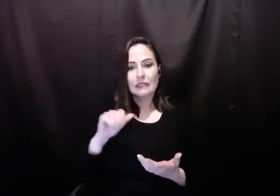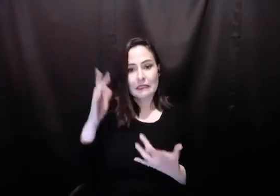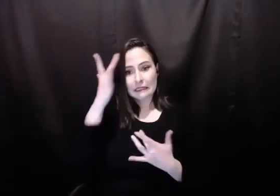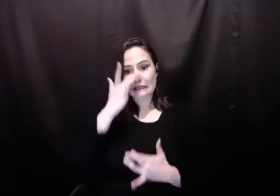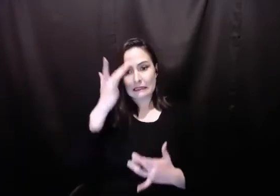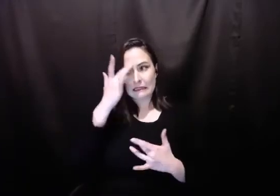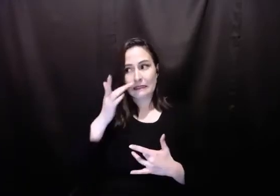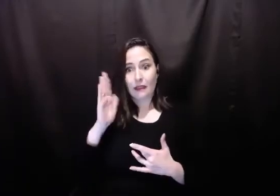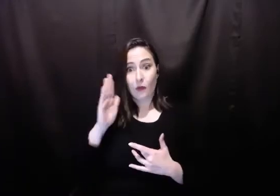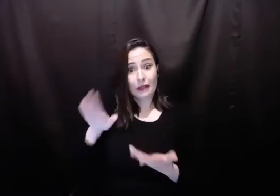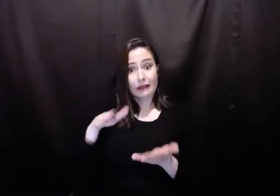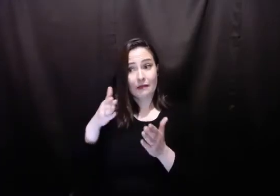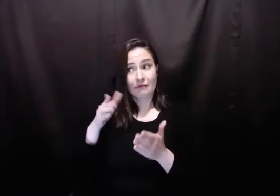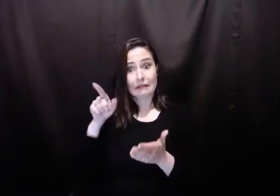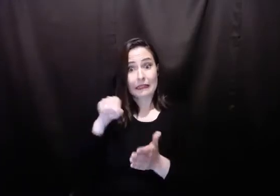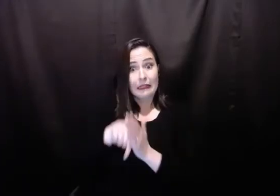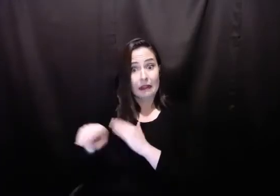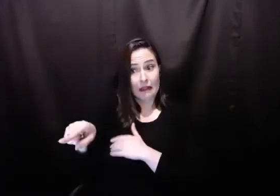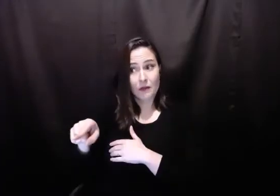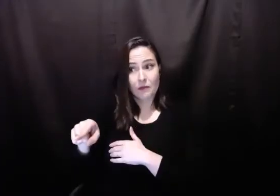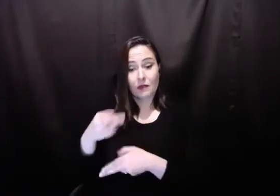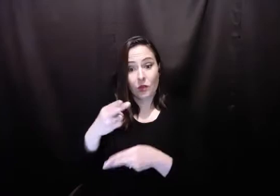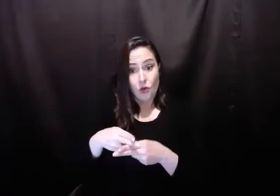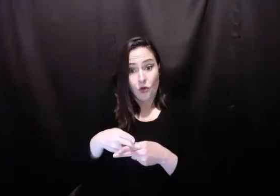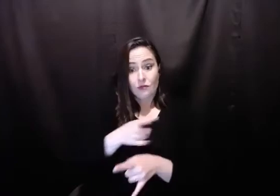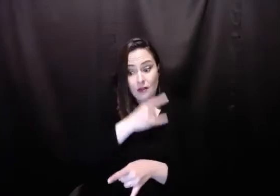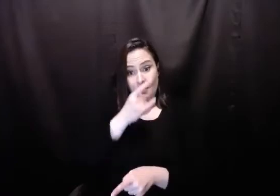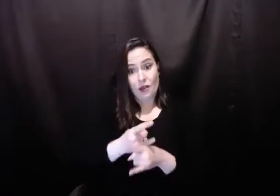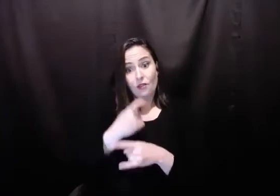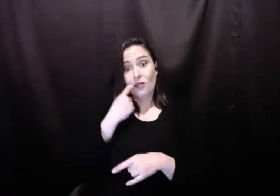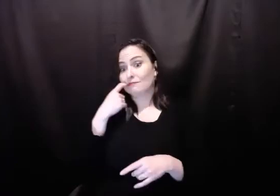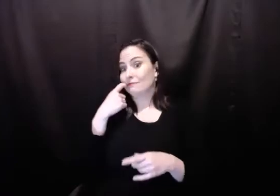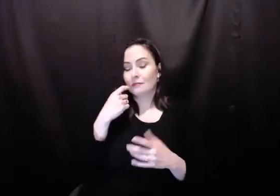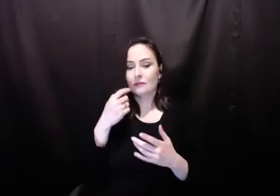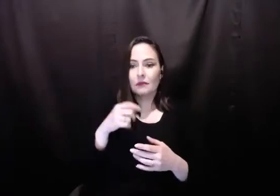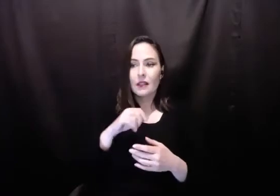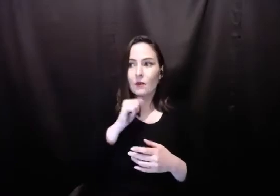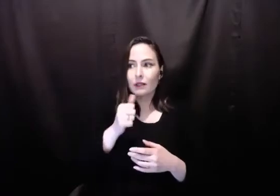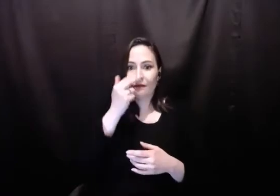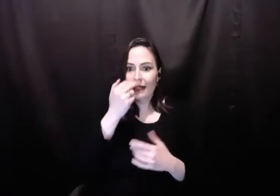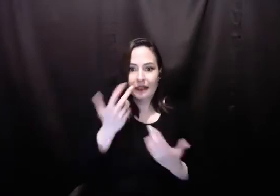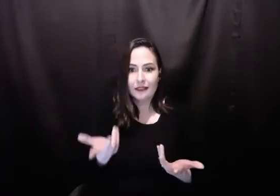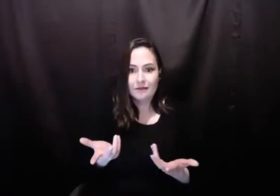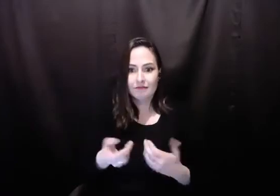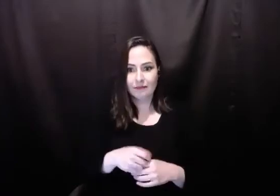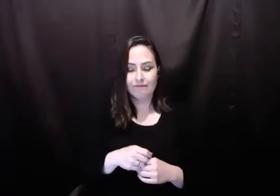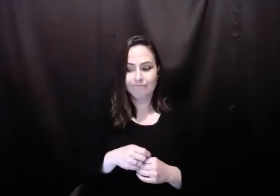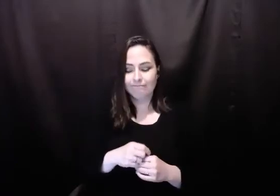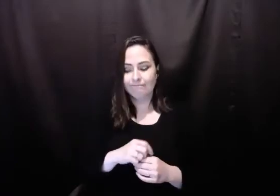comedic material. So, that kind of thing for me, to watch that humor.